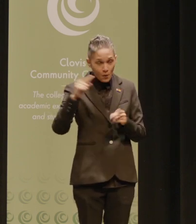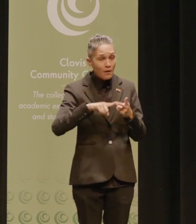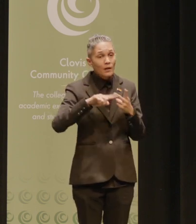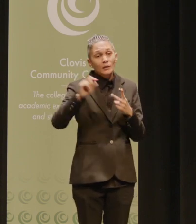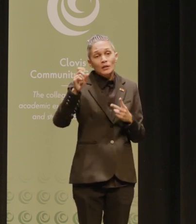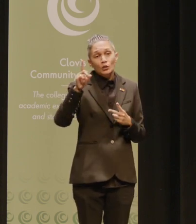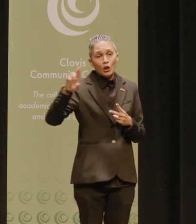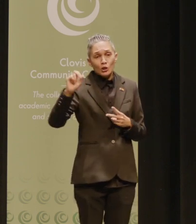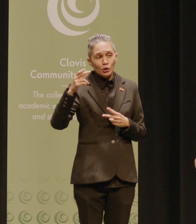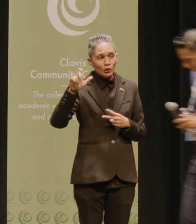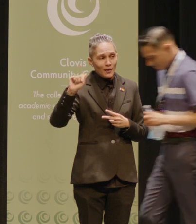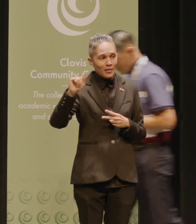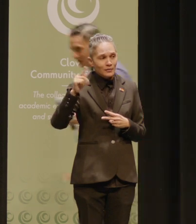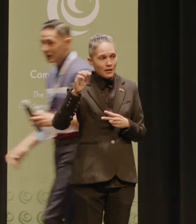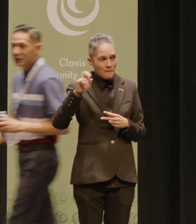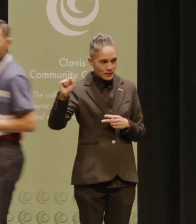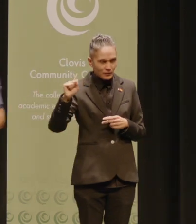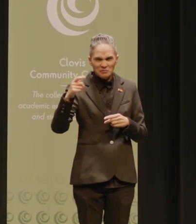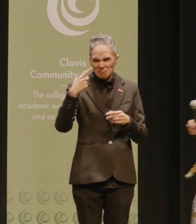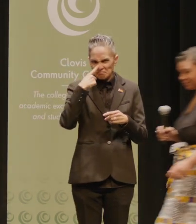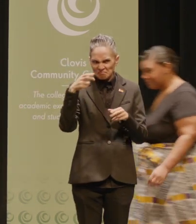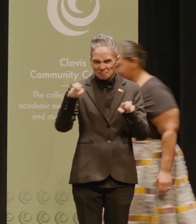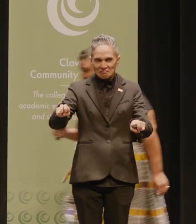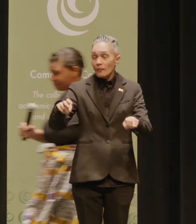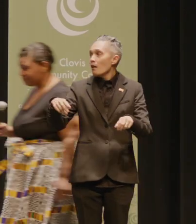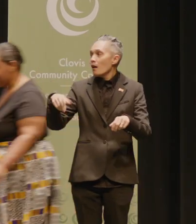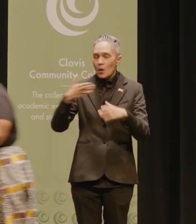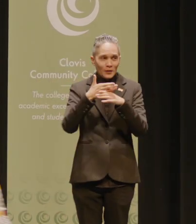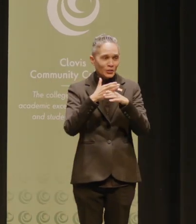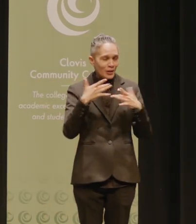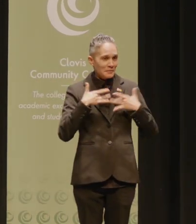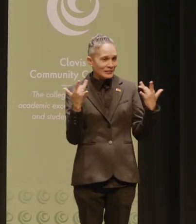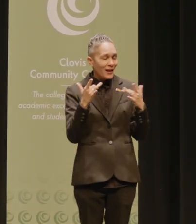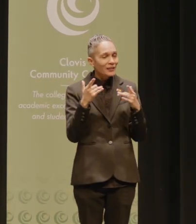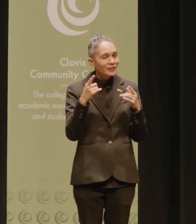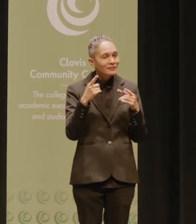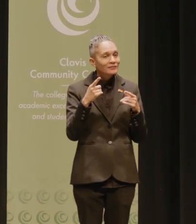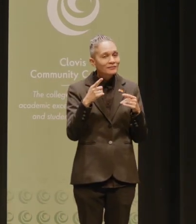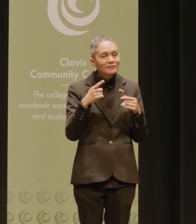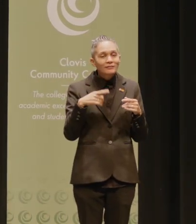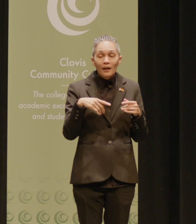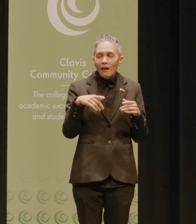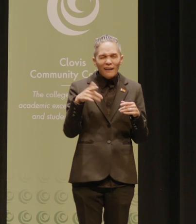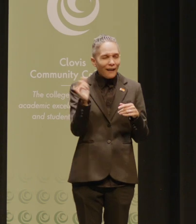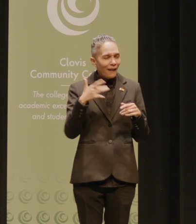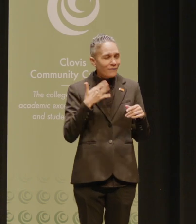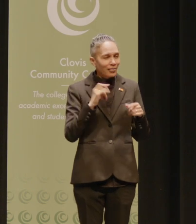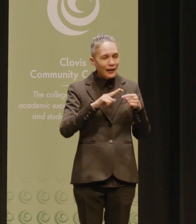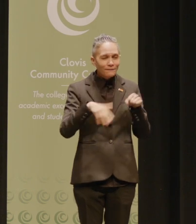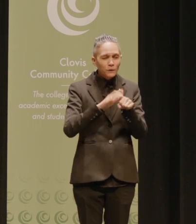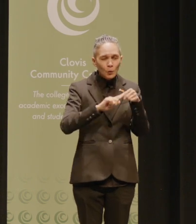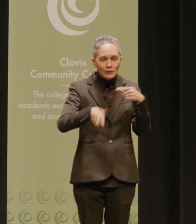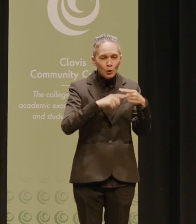Dr. Sheila Thomas to the stage. And as they're getting seated, I just wanted to share how exciting it is to be here for me. It's like a full circle moment,